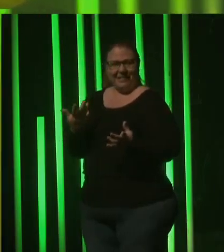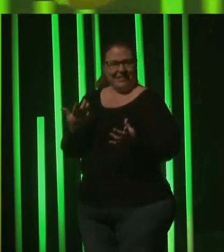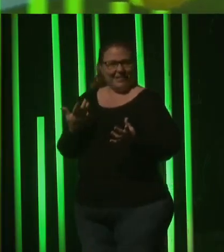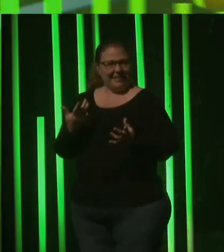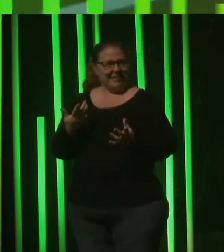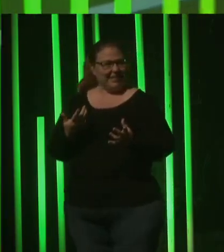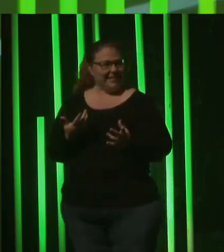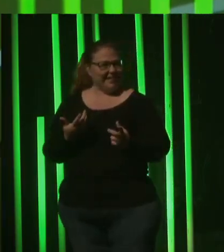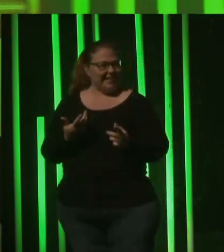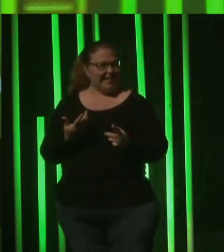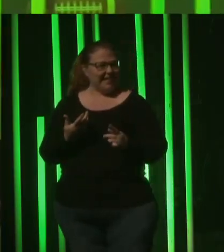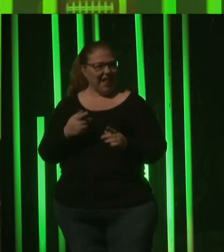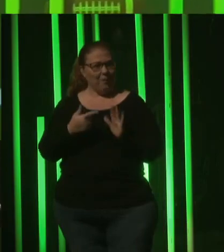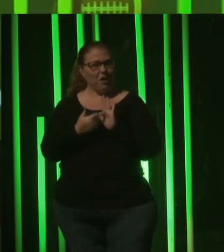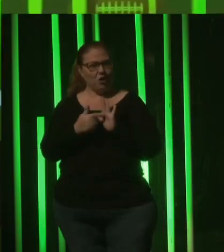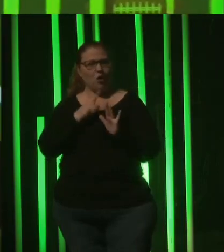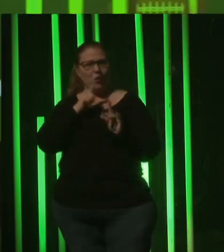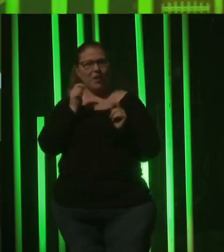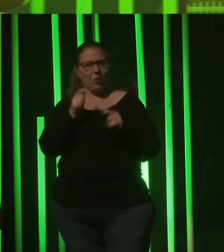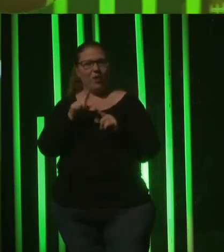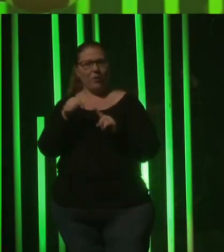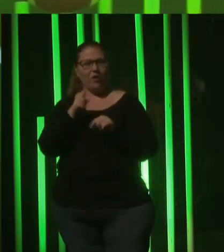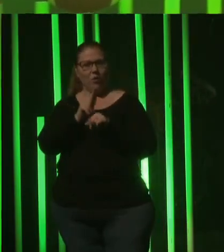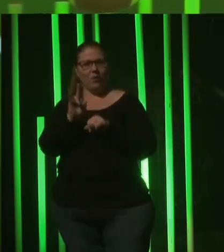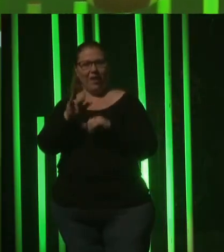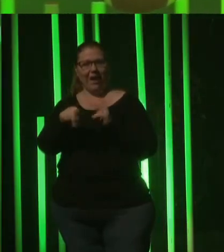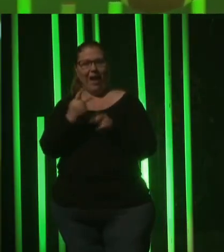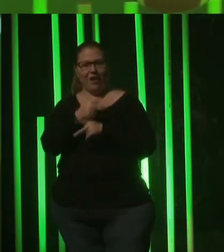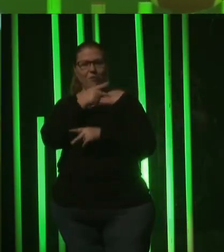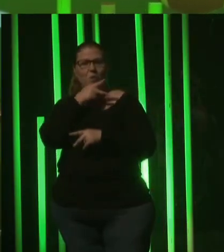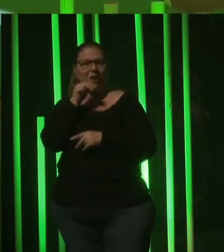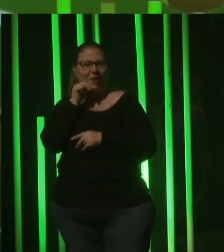happens when you use those types of pronouns?